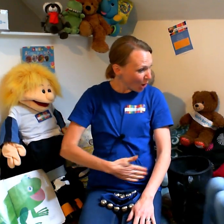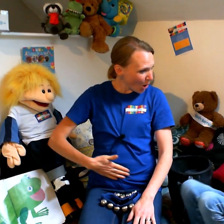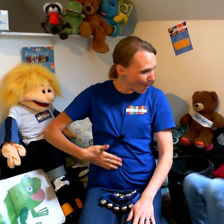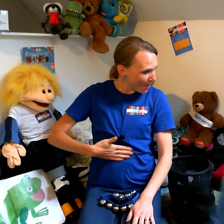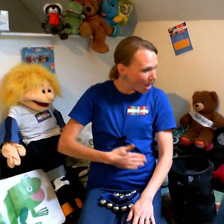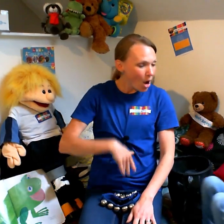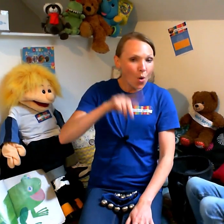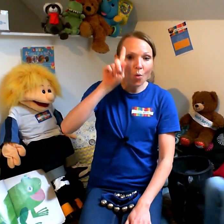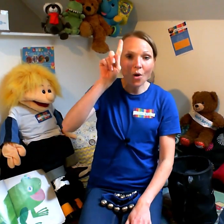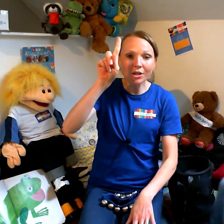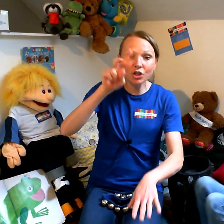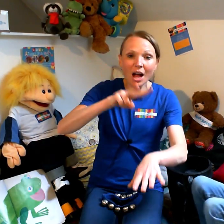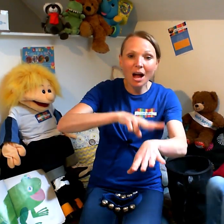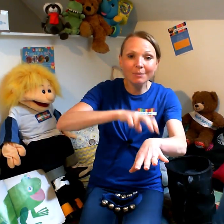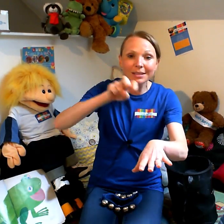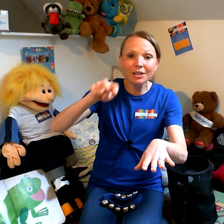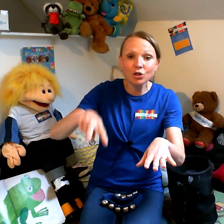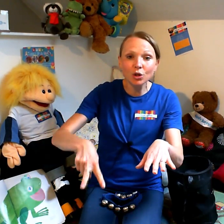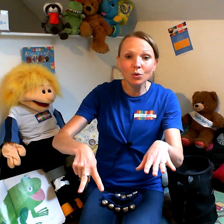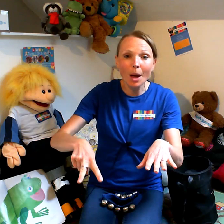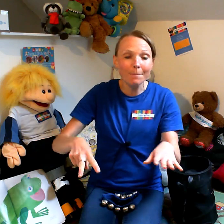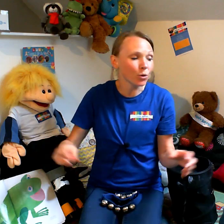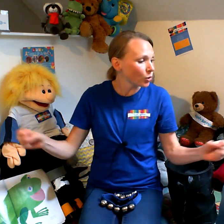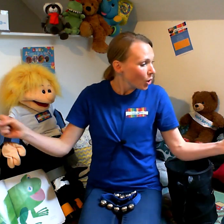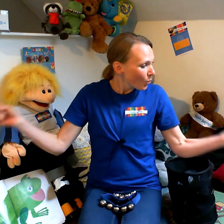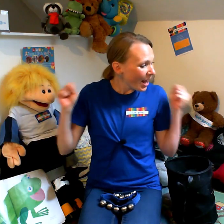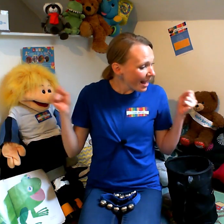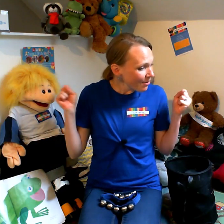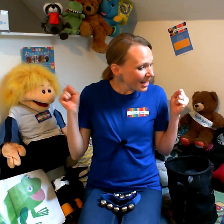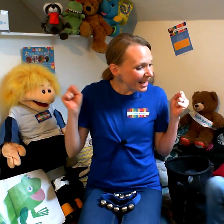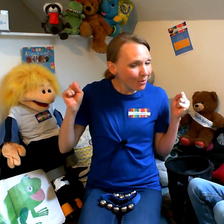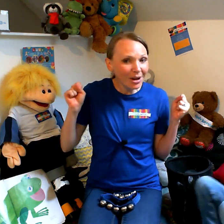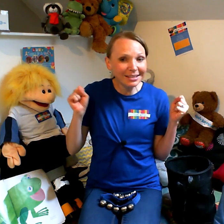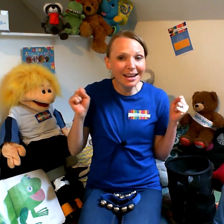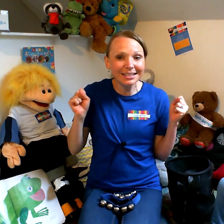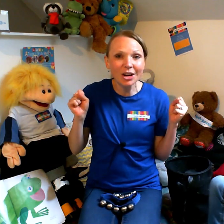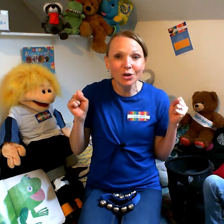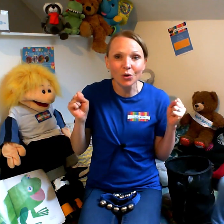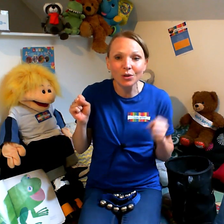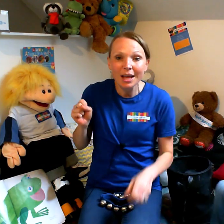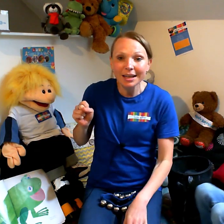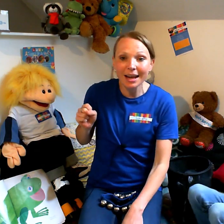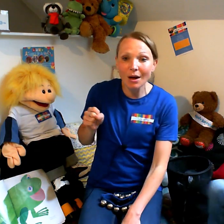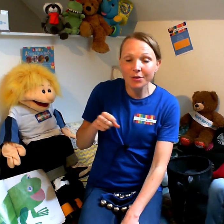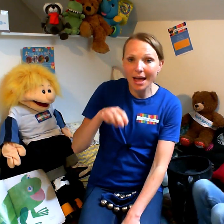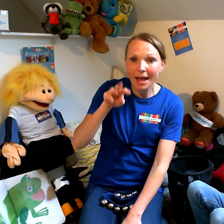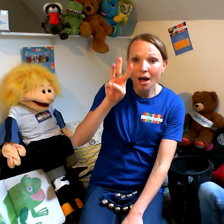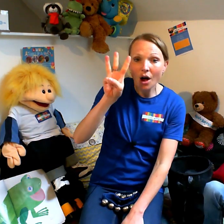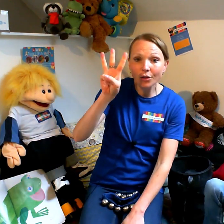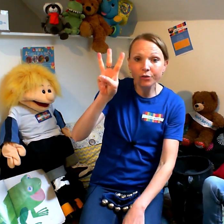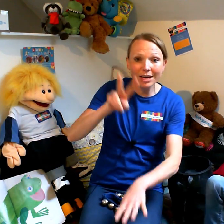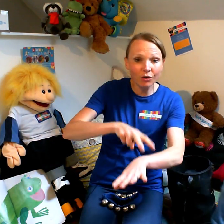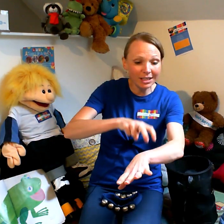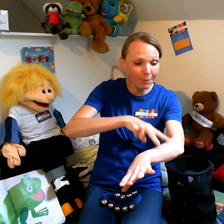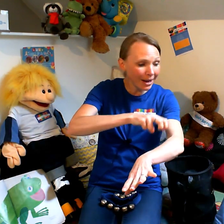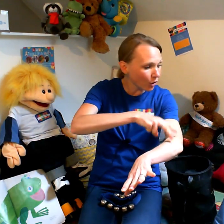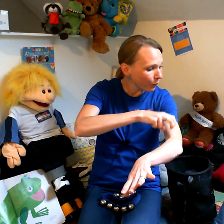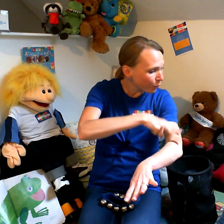yum. One jumped into the pool where it was nice and cool. Now there are three green speckled